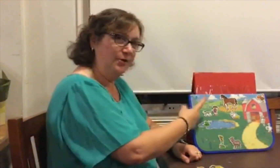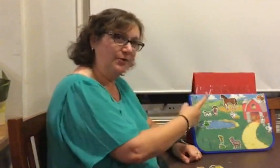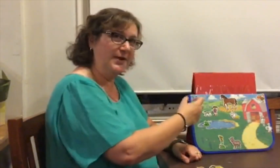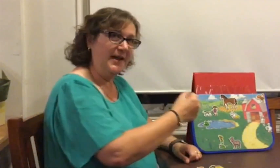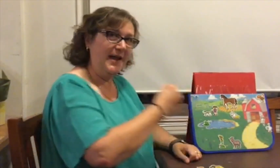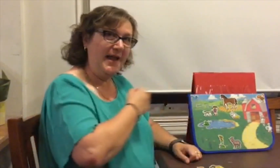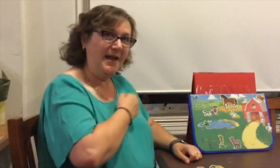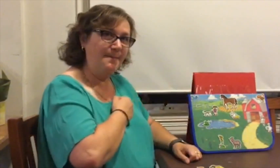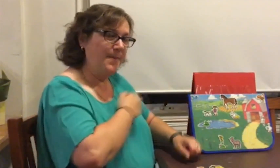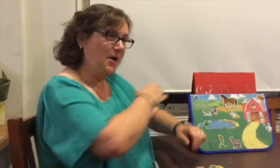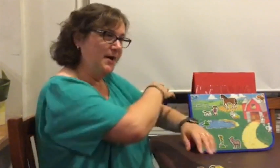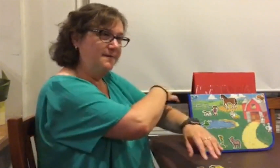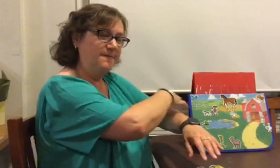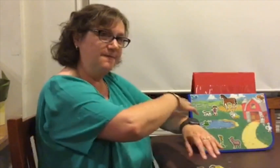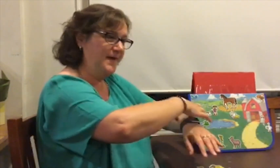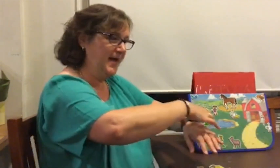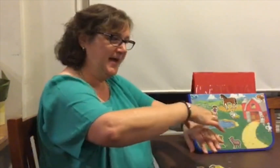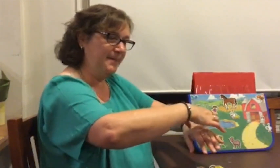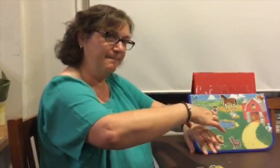Look at my farm.